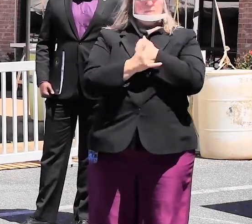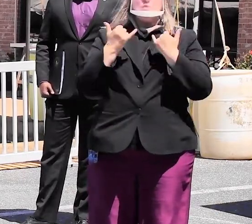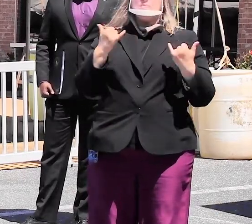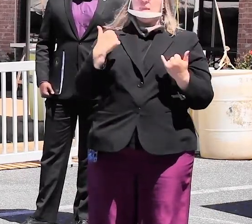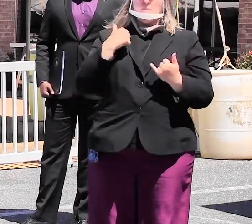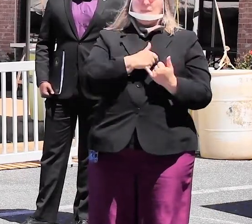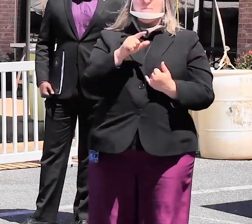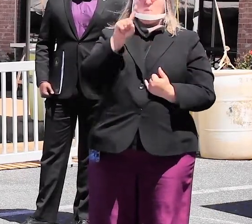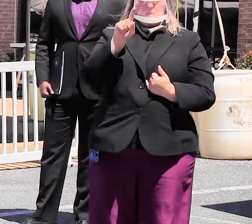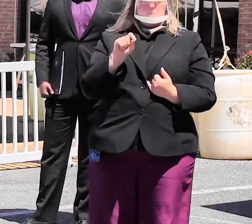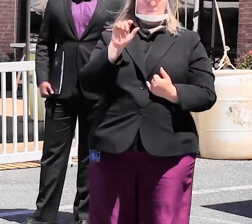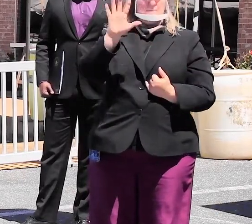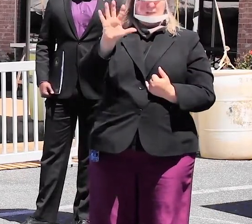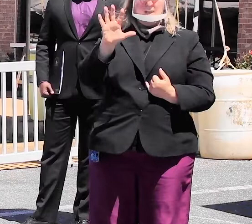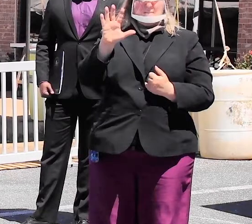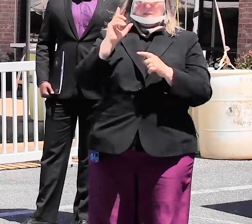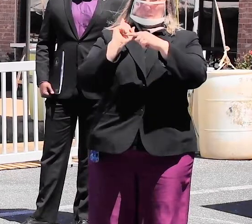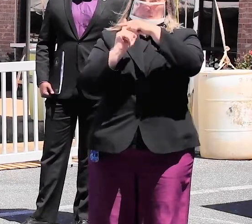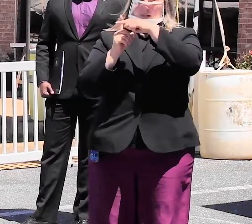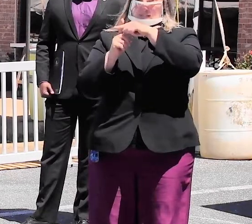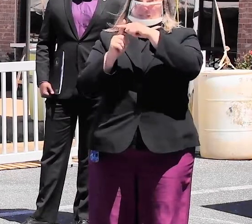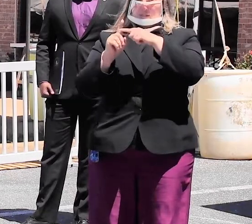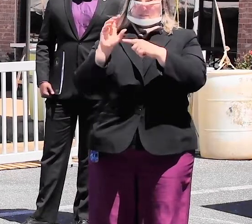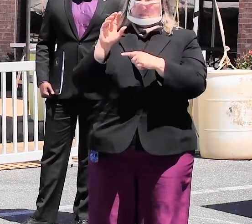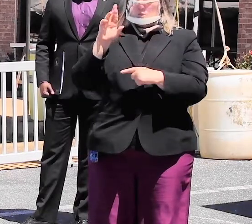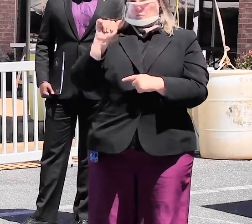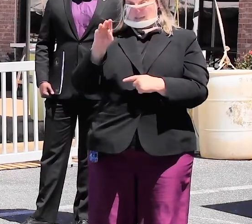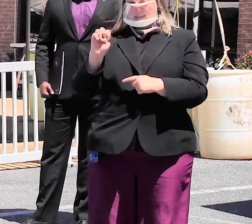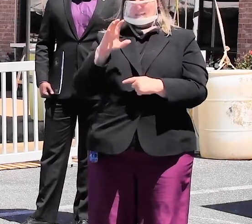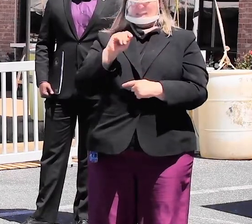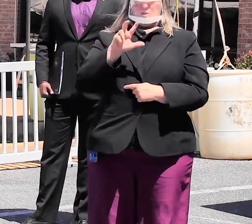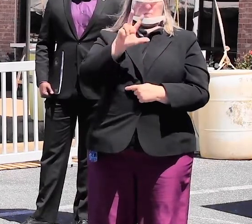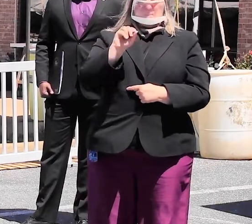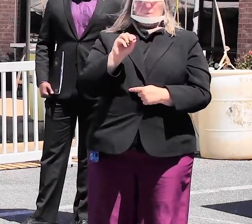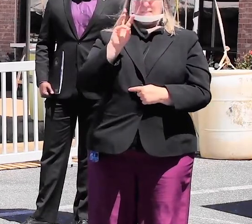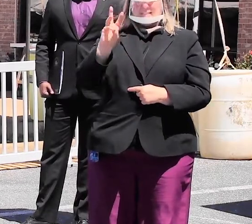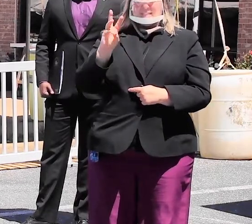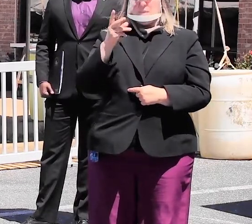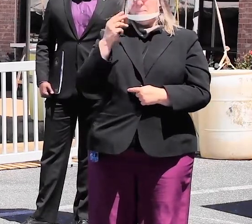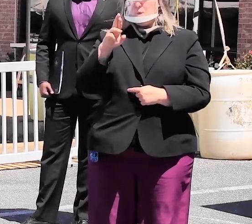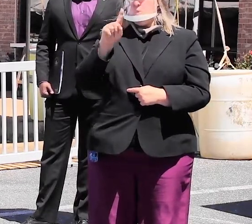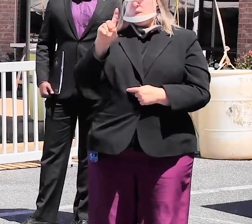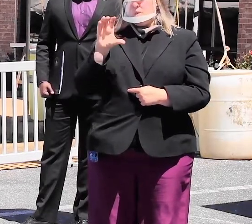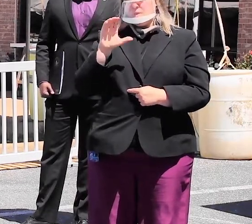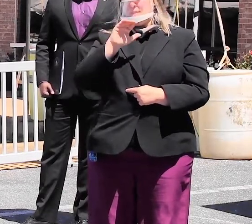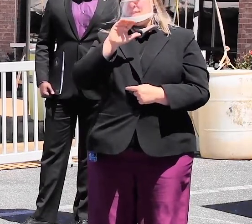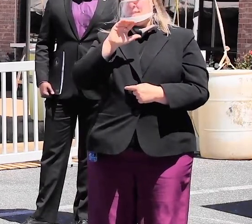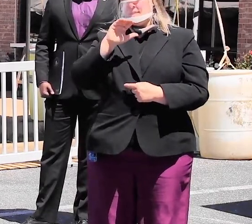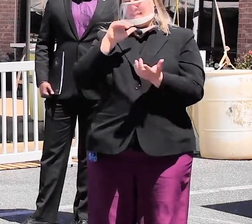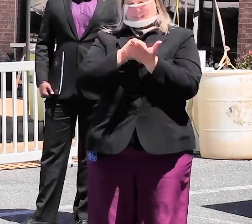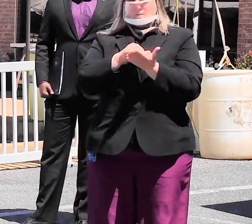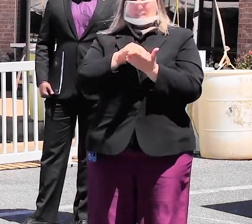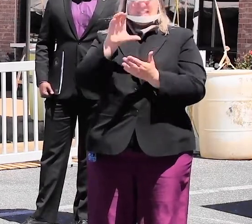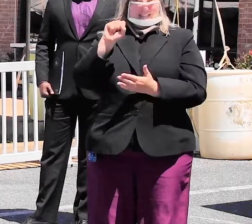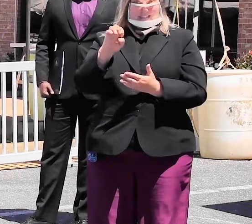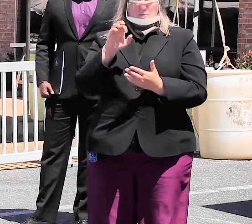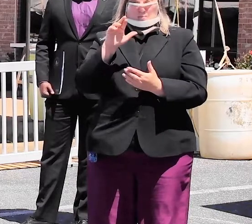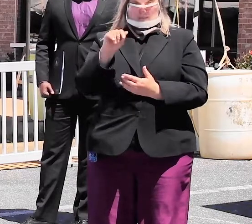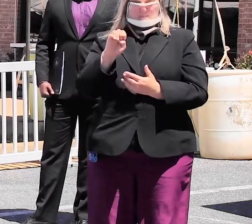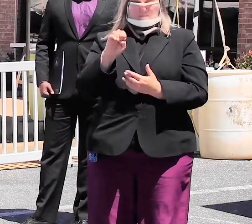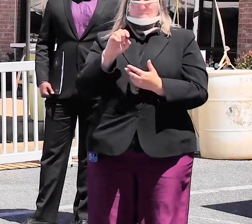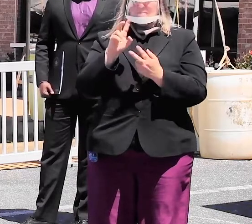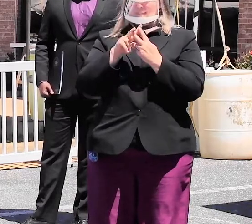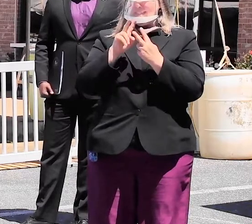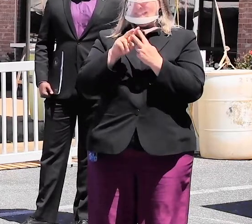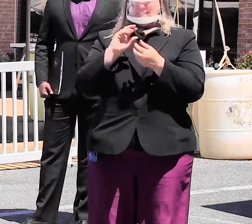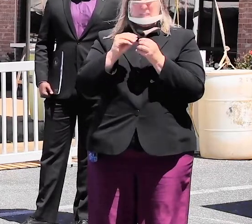a 1.5 positivity rate and a 3.6 per 100,000 case rate. These numbers